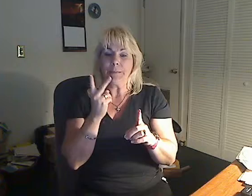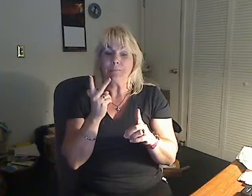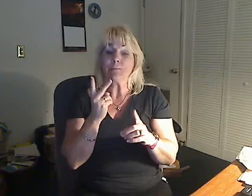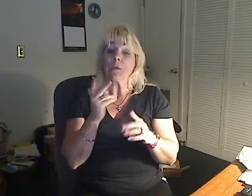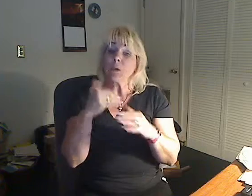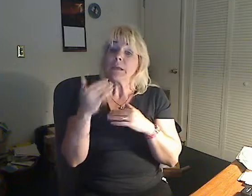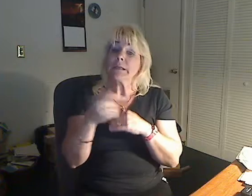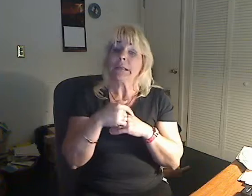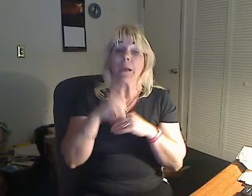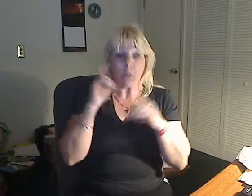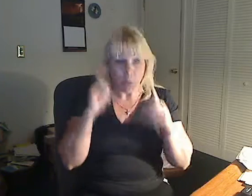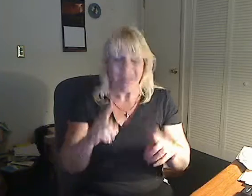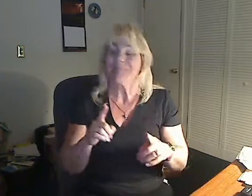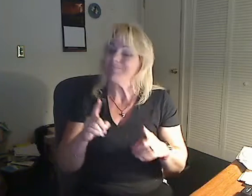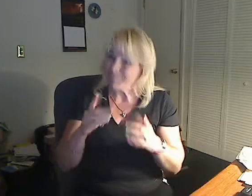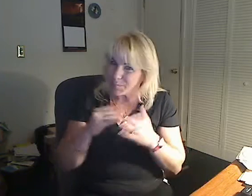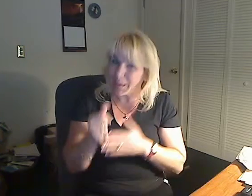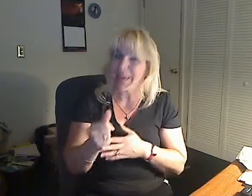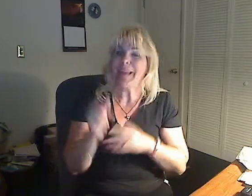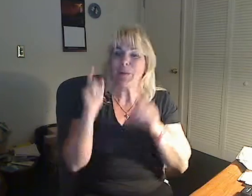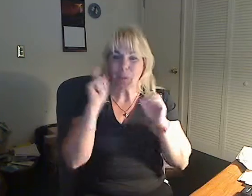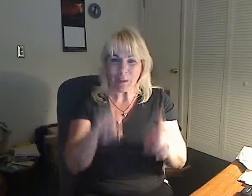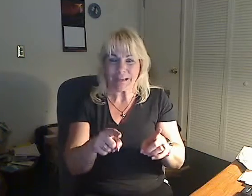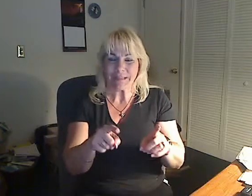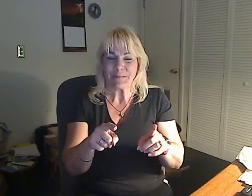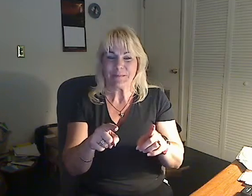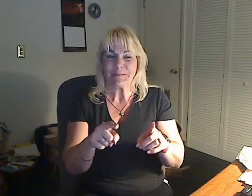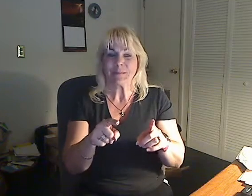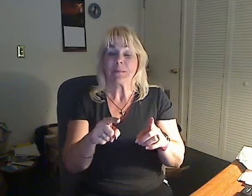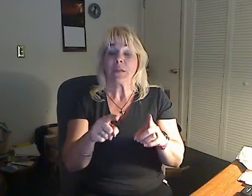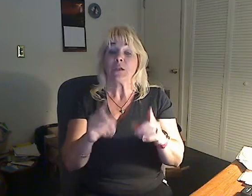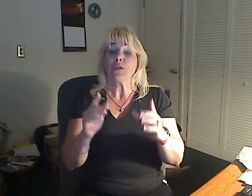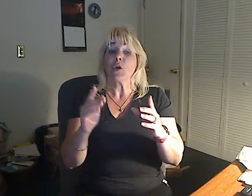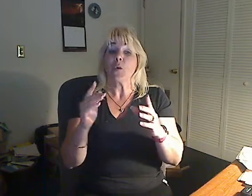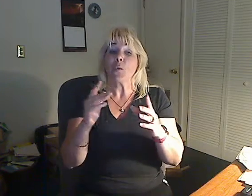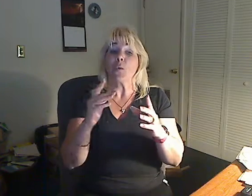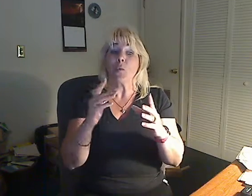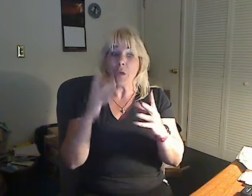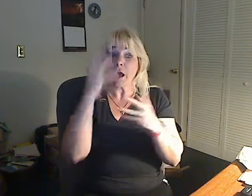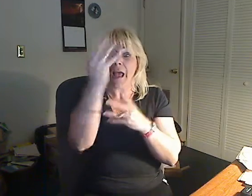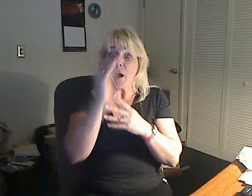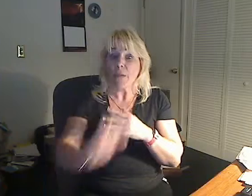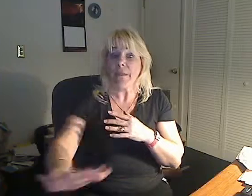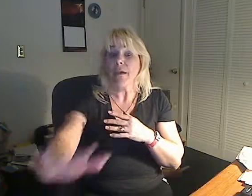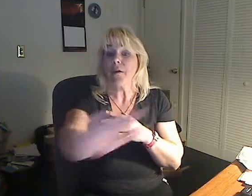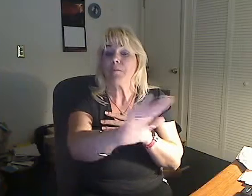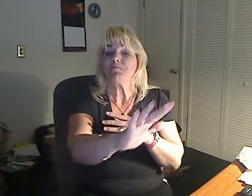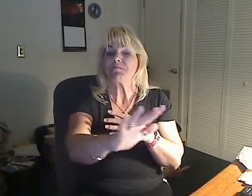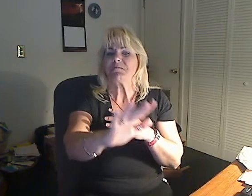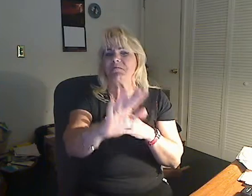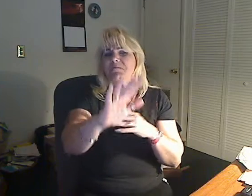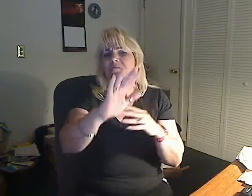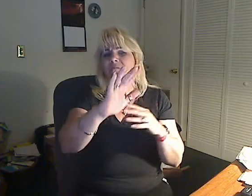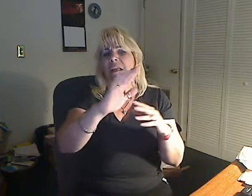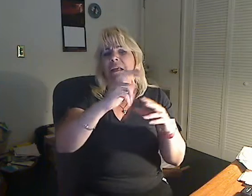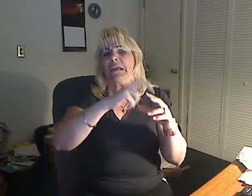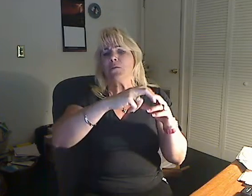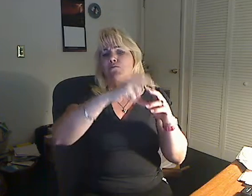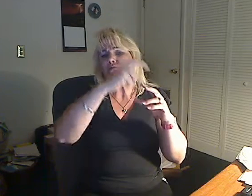went down about 80 feet. And as soon as you get down, it takes a little while for your eyes to adjust because